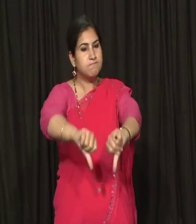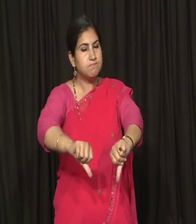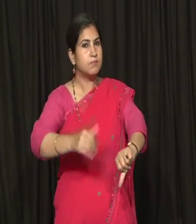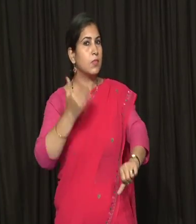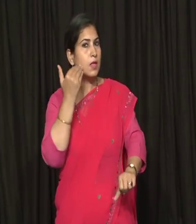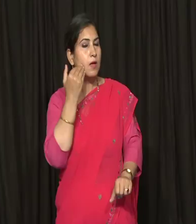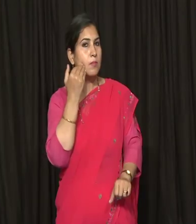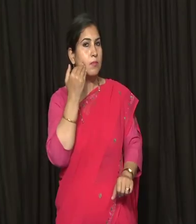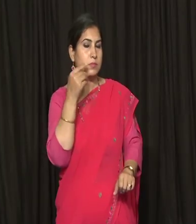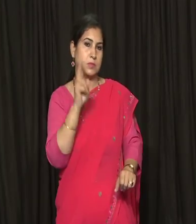French.